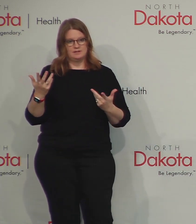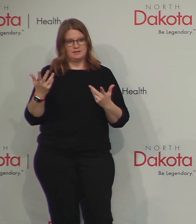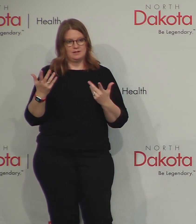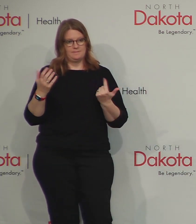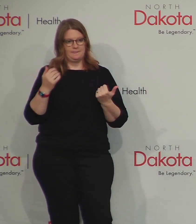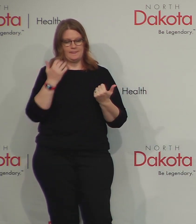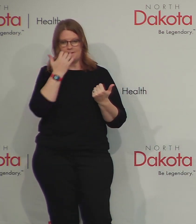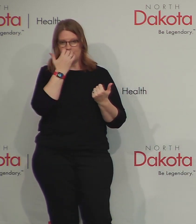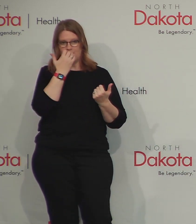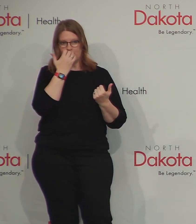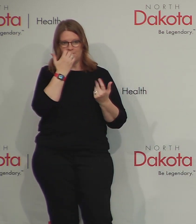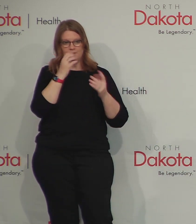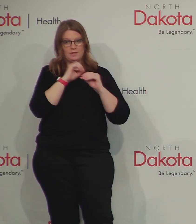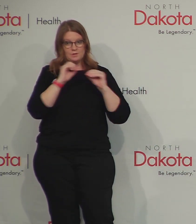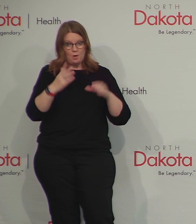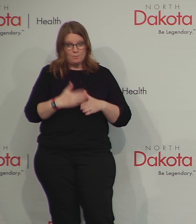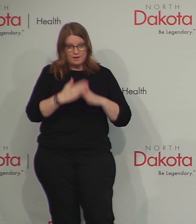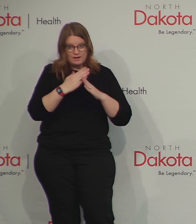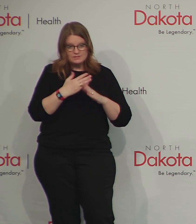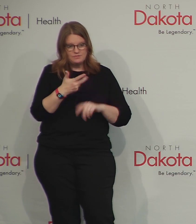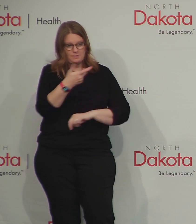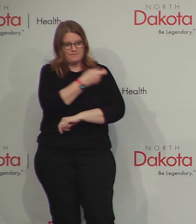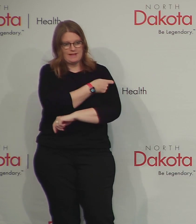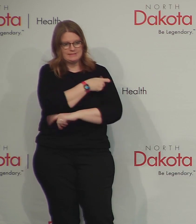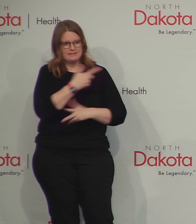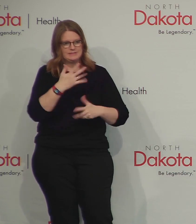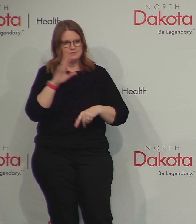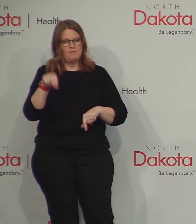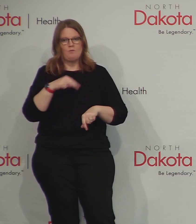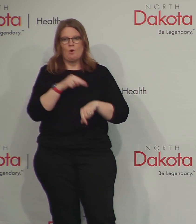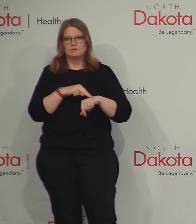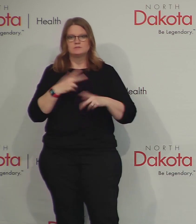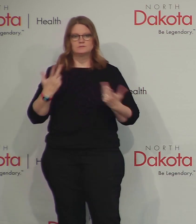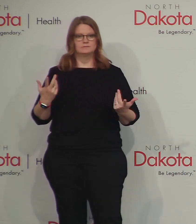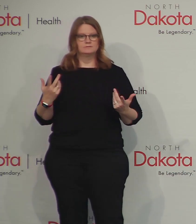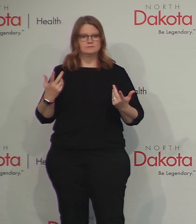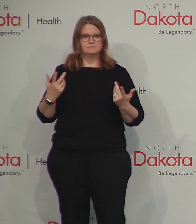without any protection from a vaccine. So, of course, this is a